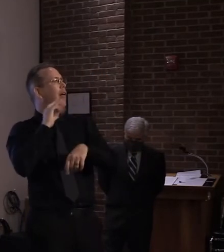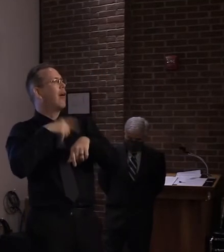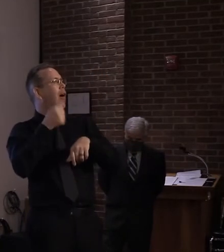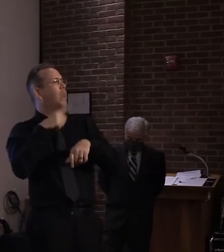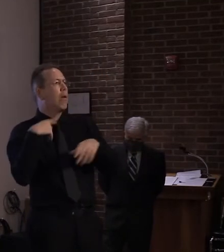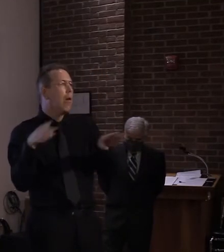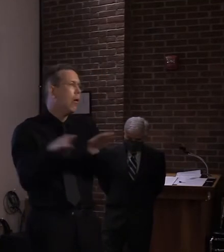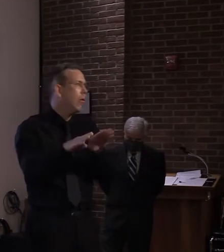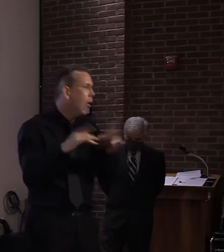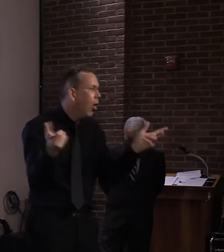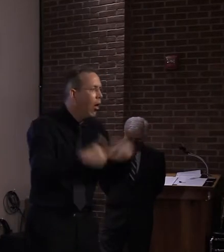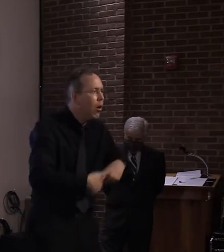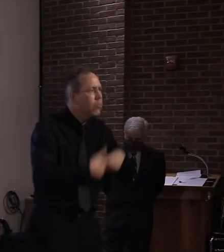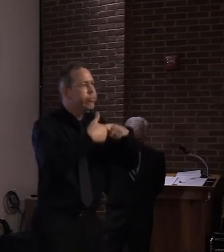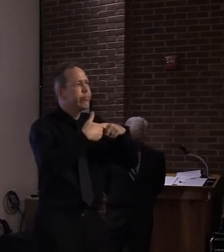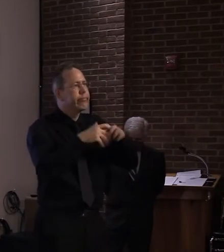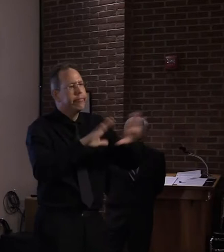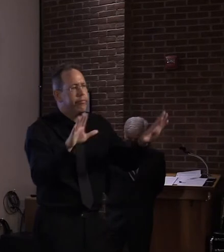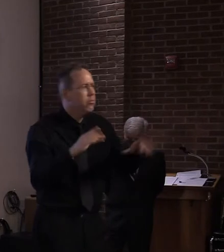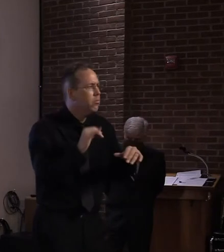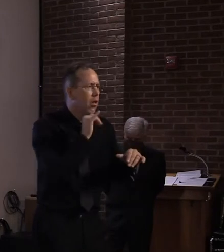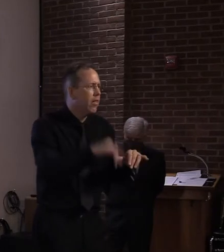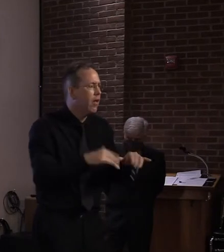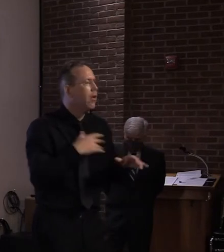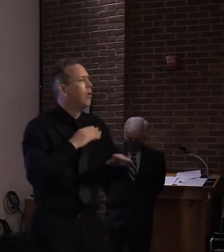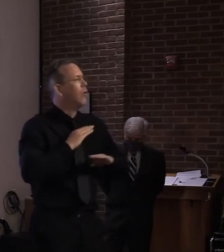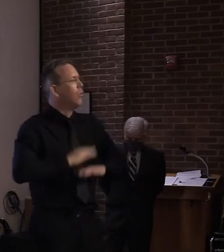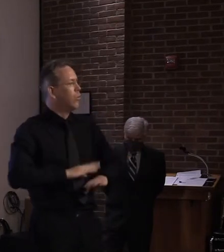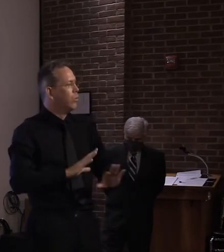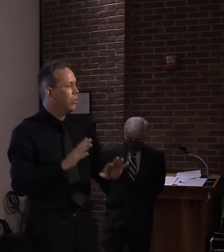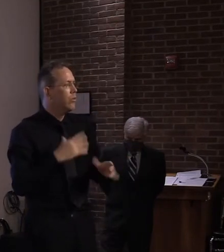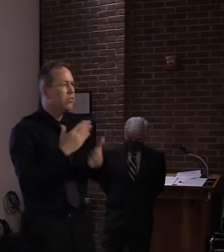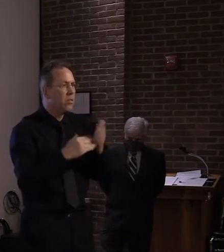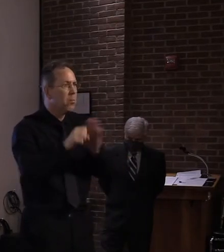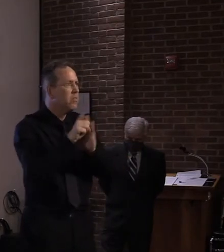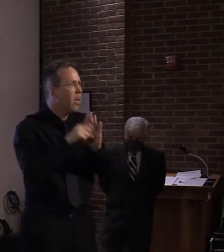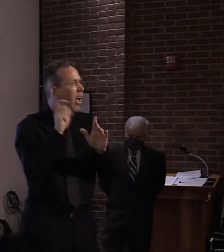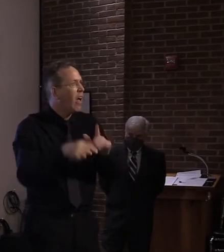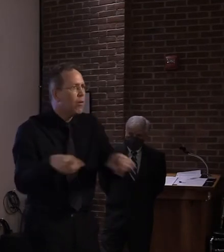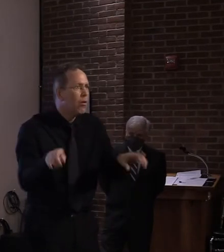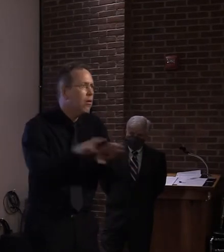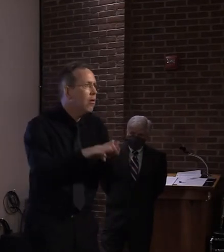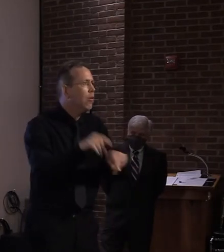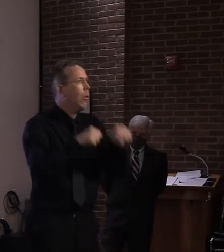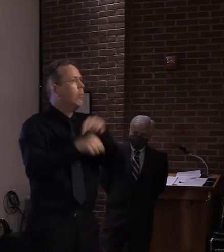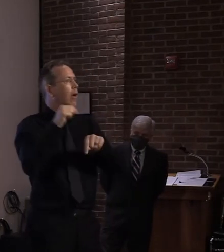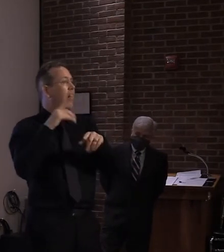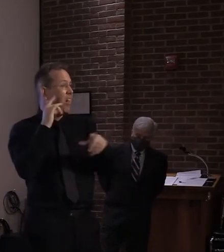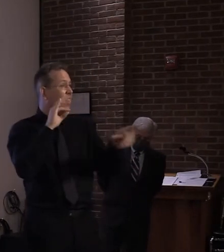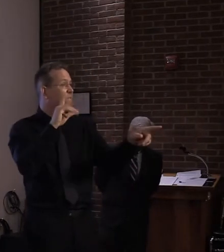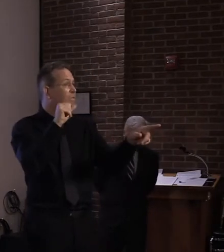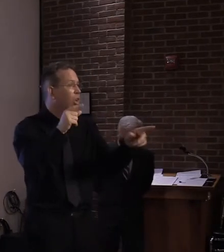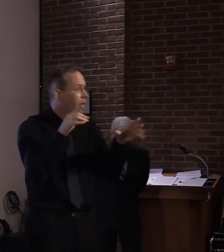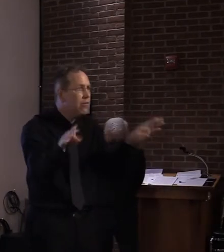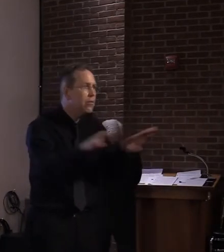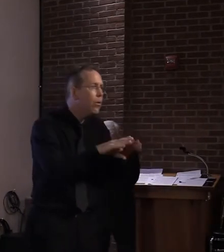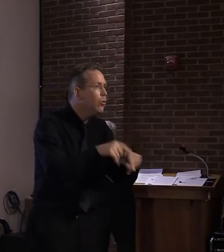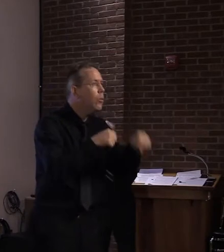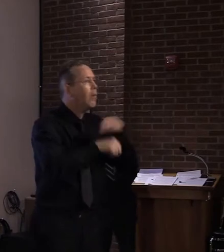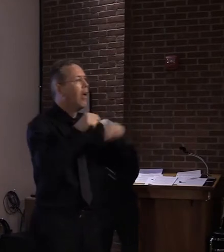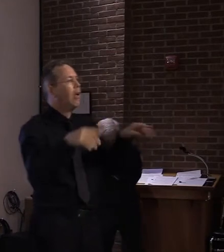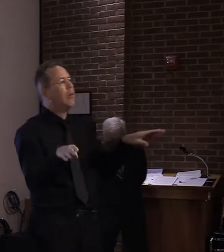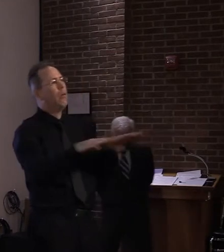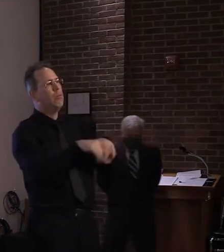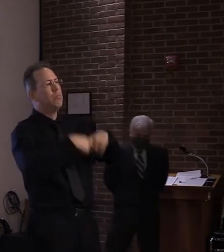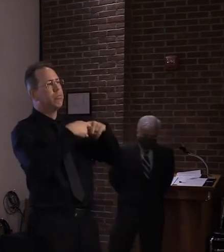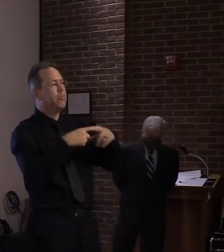again, like unfortunately a couple other states are now having to do. So we have the contact tracing capability and